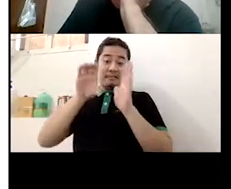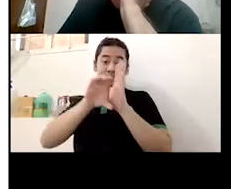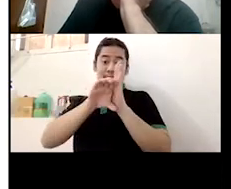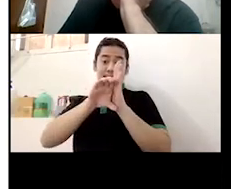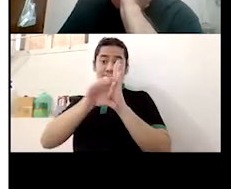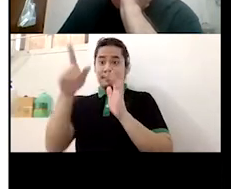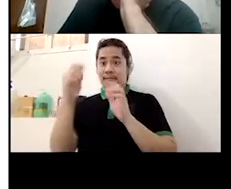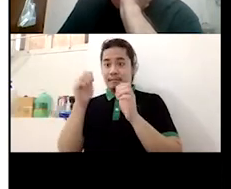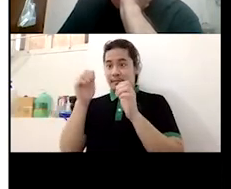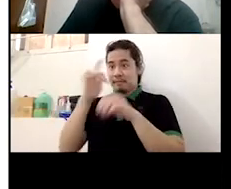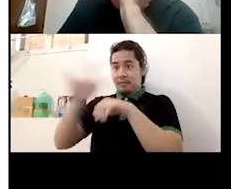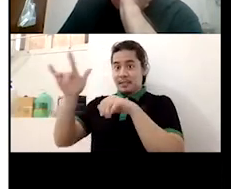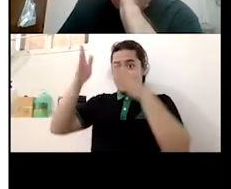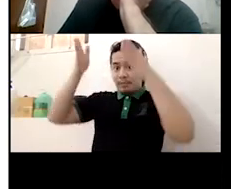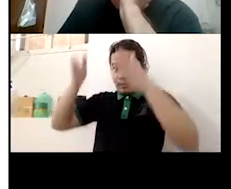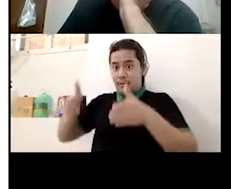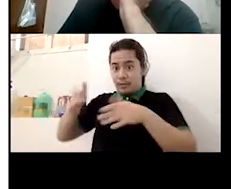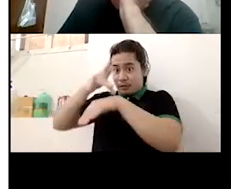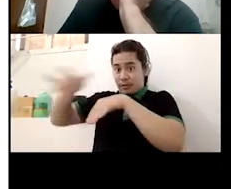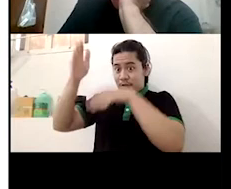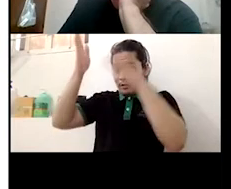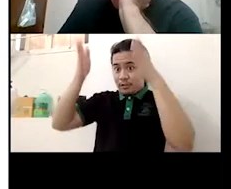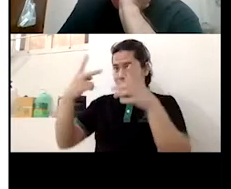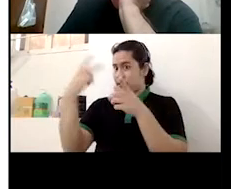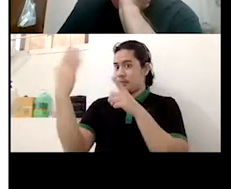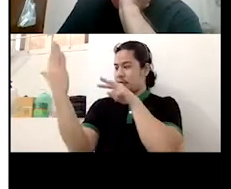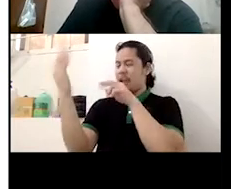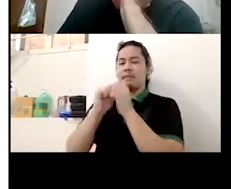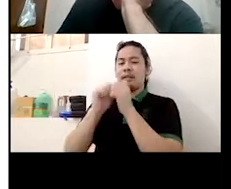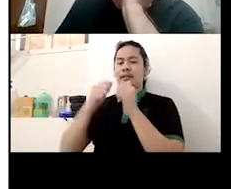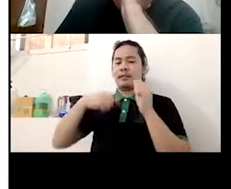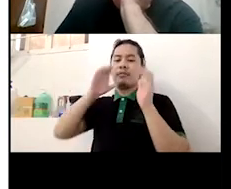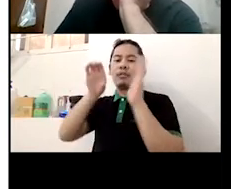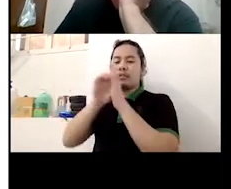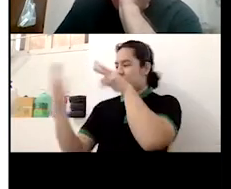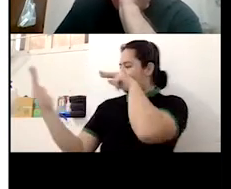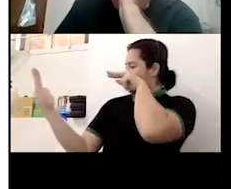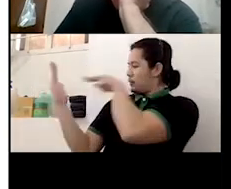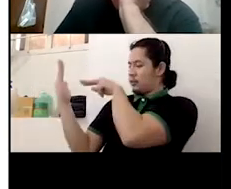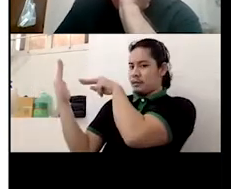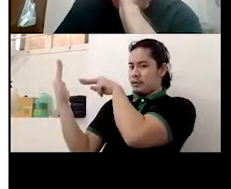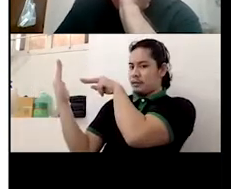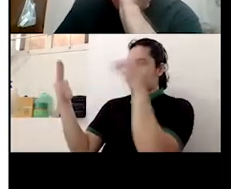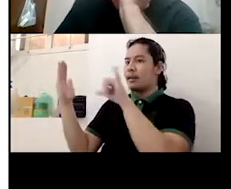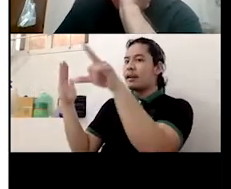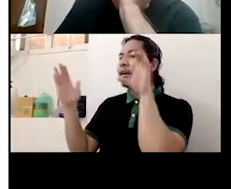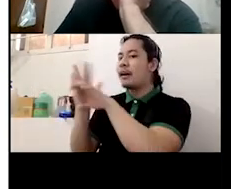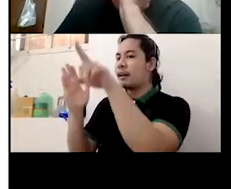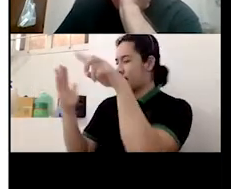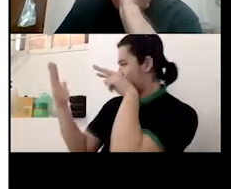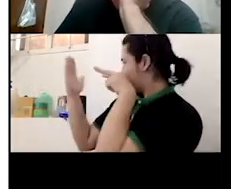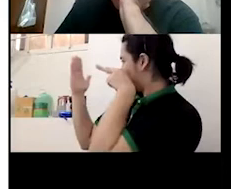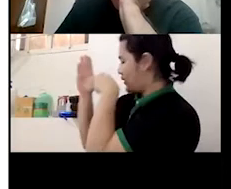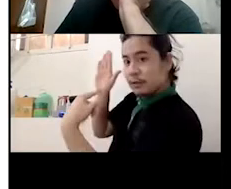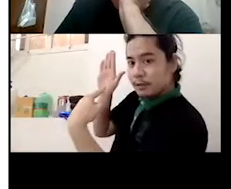make this because we were disagreeing on the perspective, Mm-hmm. and we took pictures with the absence of a